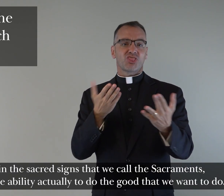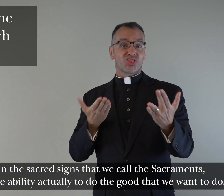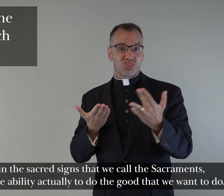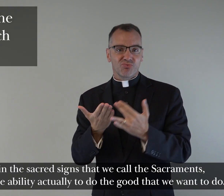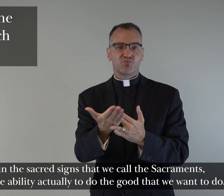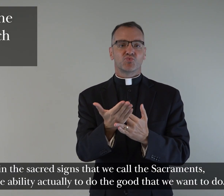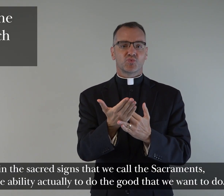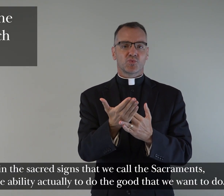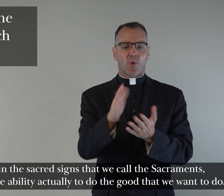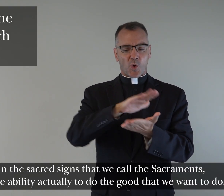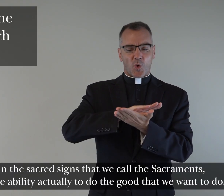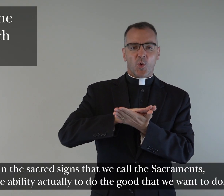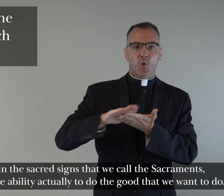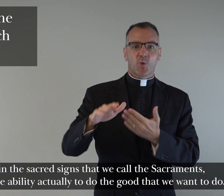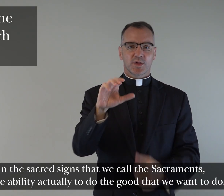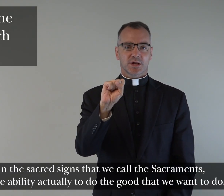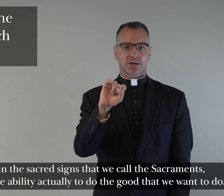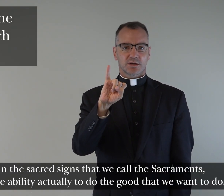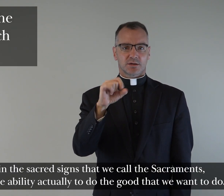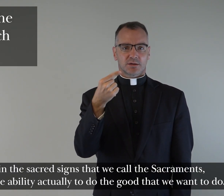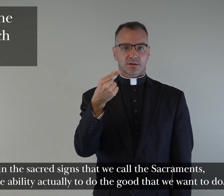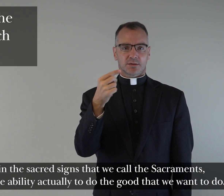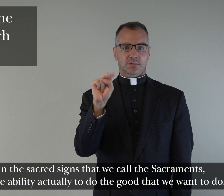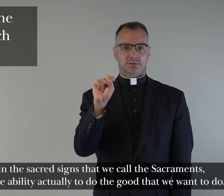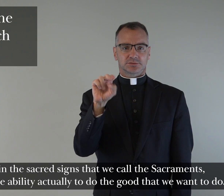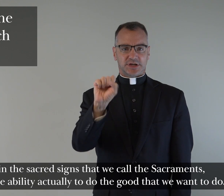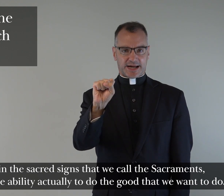Especially in the sacred signs that we call the sacraments.